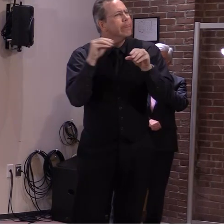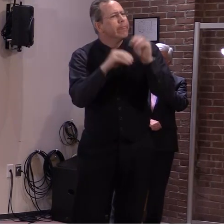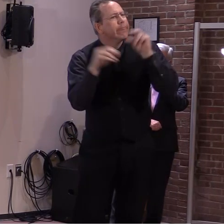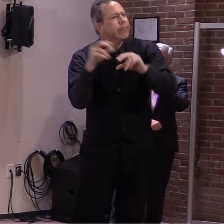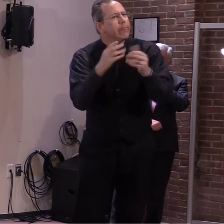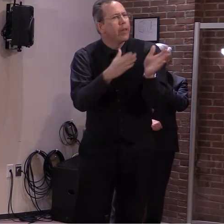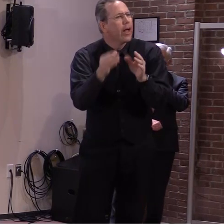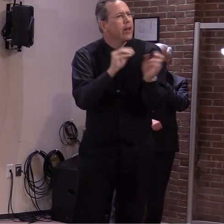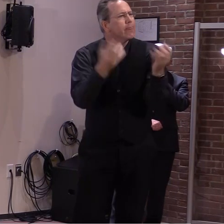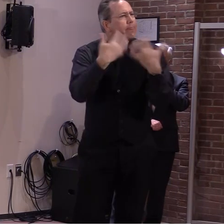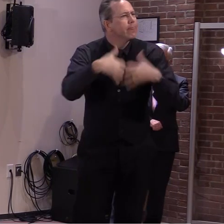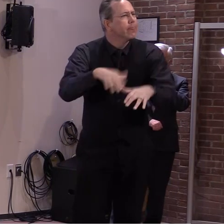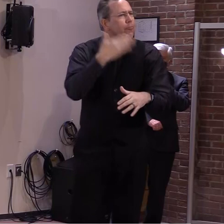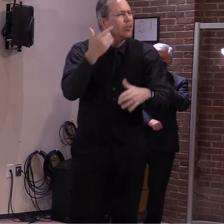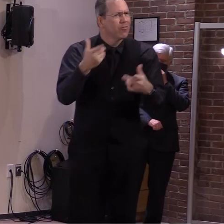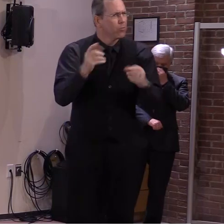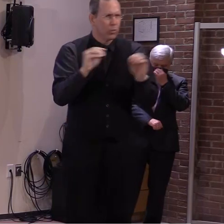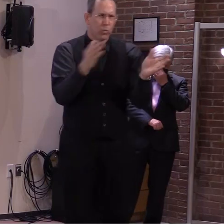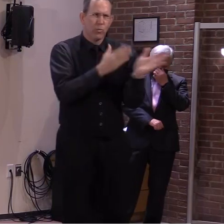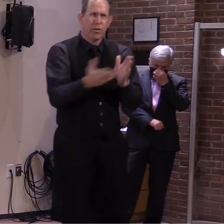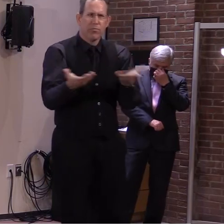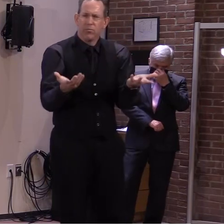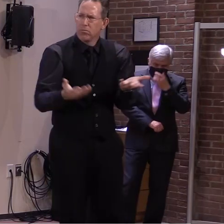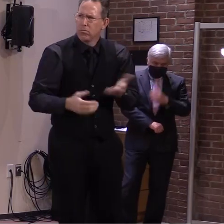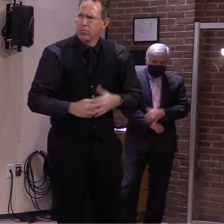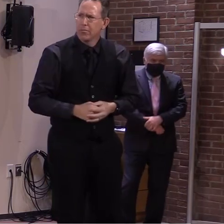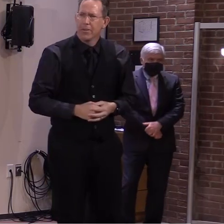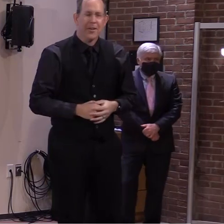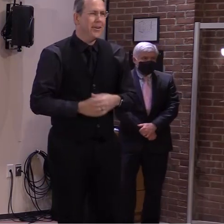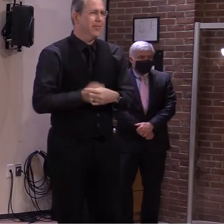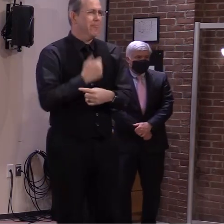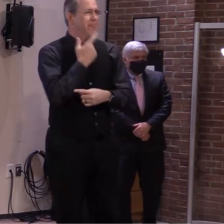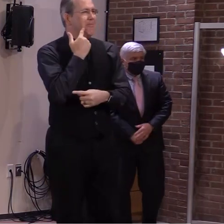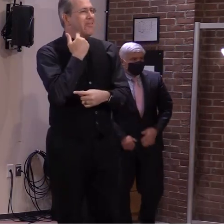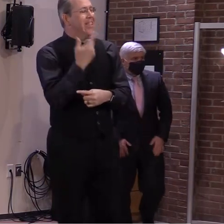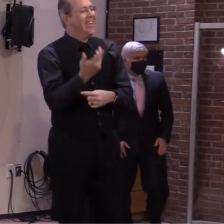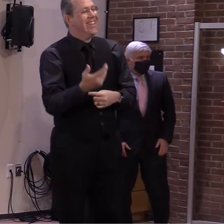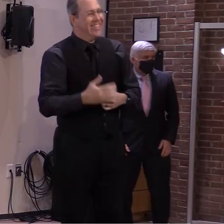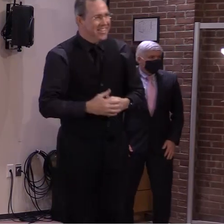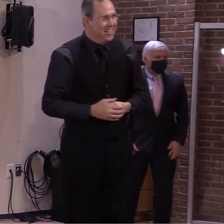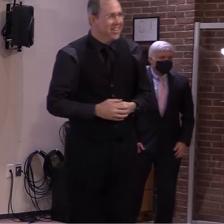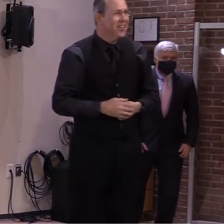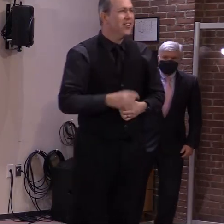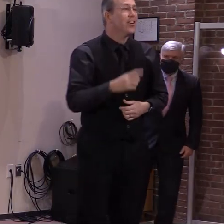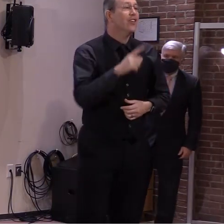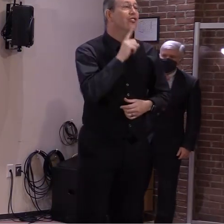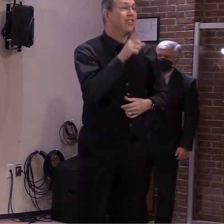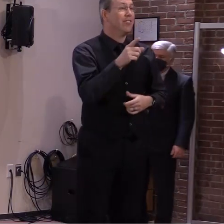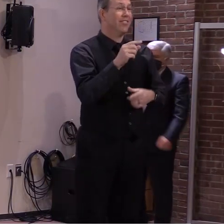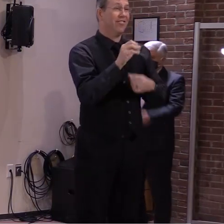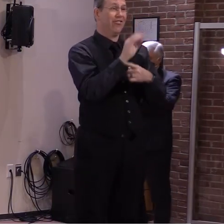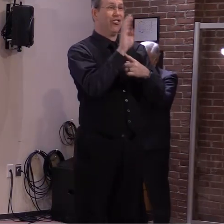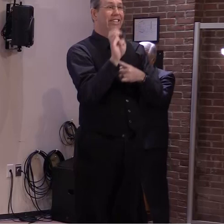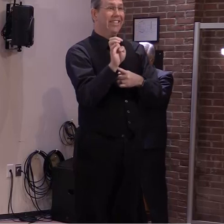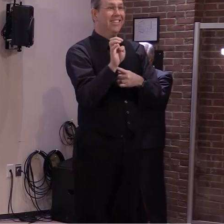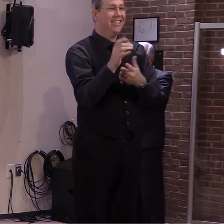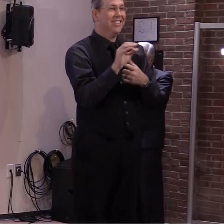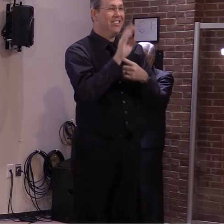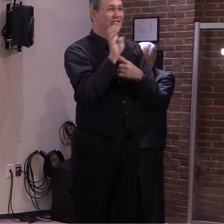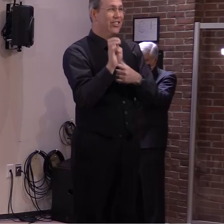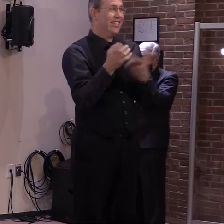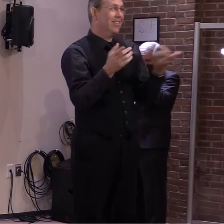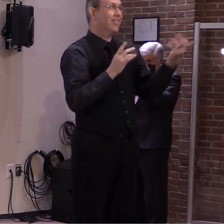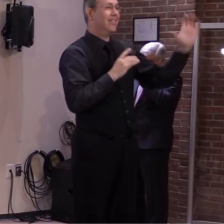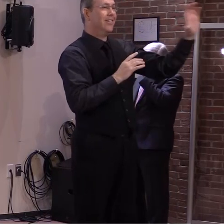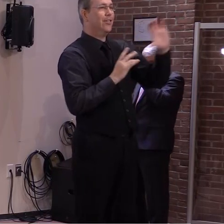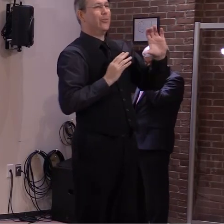grandchildren to pay the piper? Well, again, nothing's free. Somebody has to pay at some point, and we know that there will be a